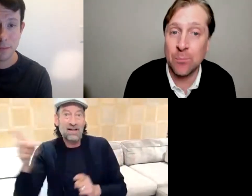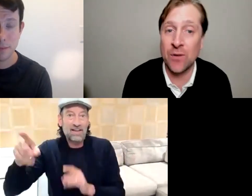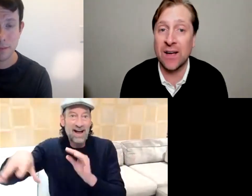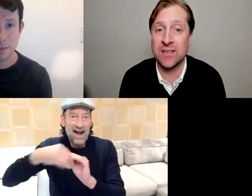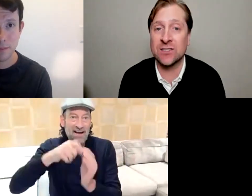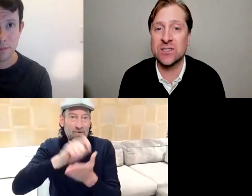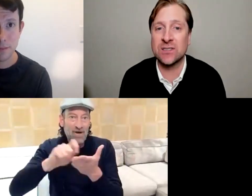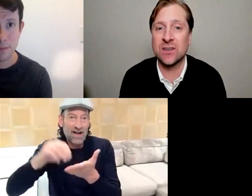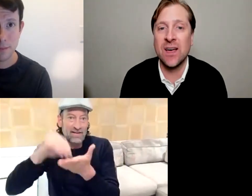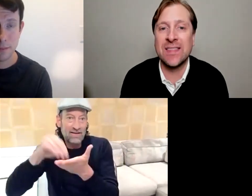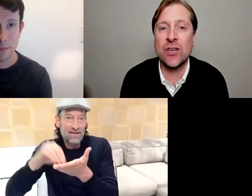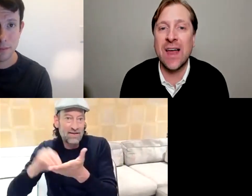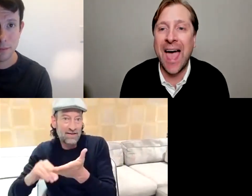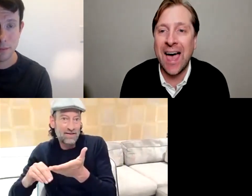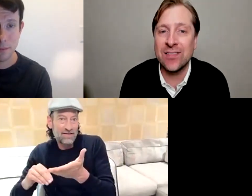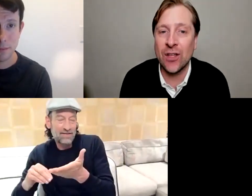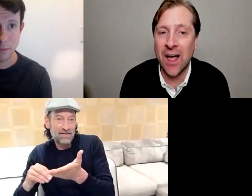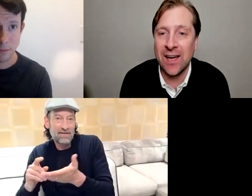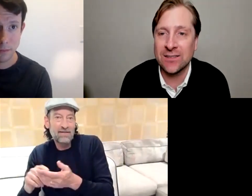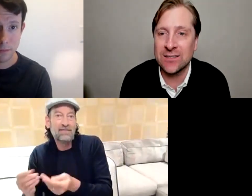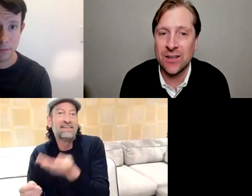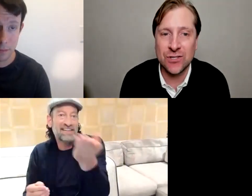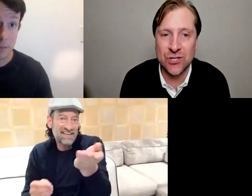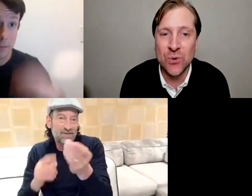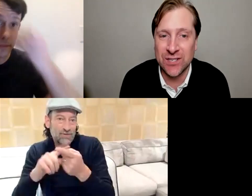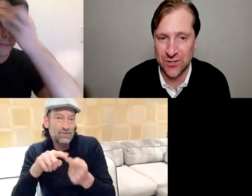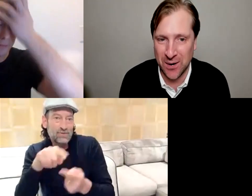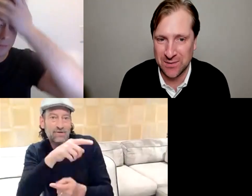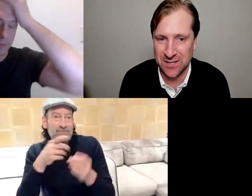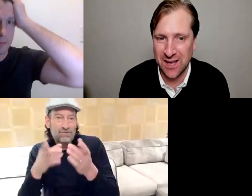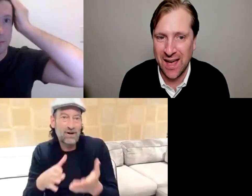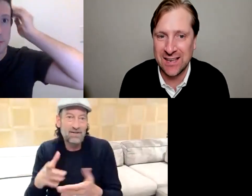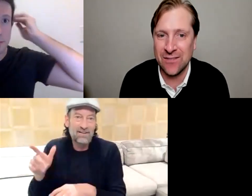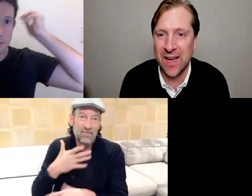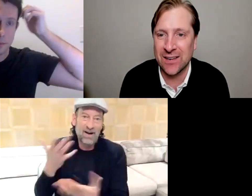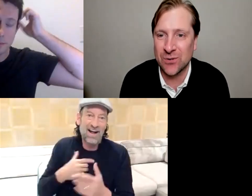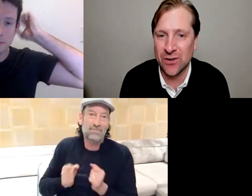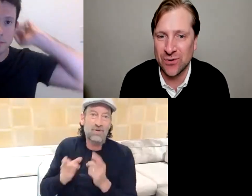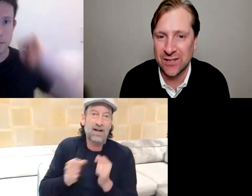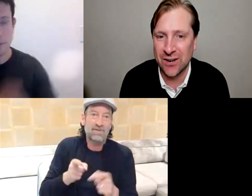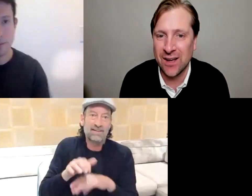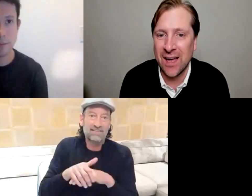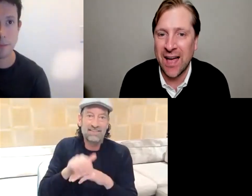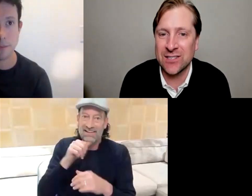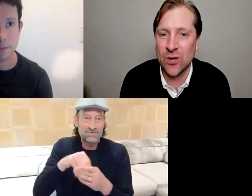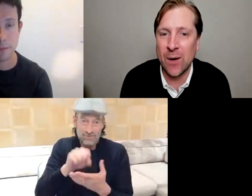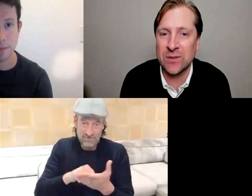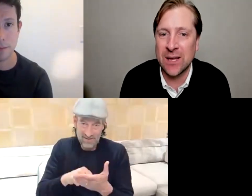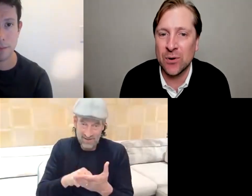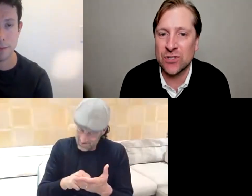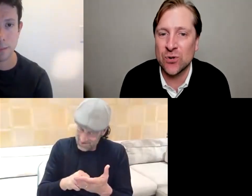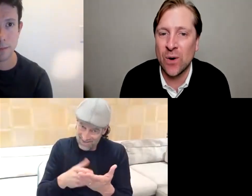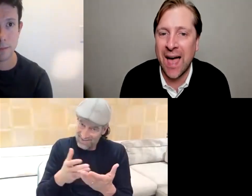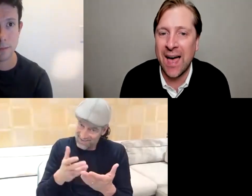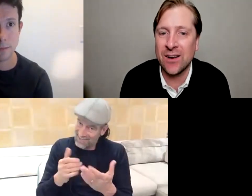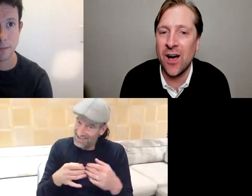and improvise. And so they could add the lines to the script and give that to our director. And so I was